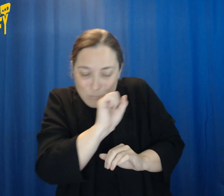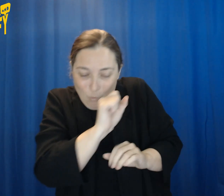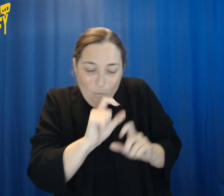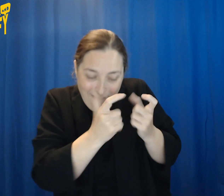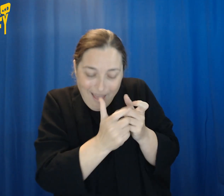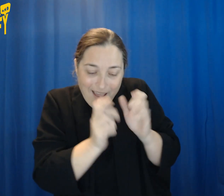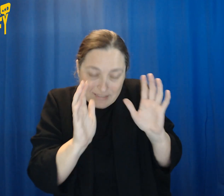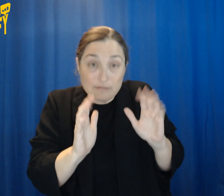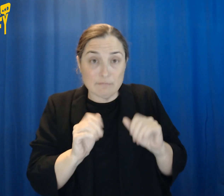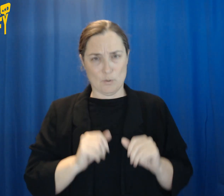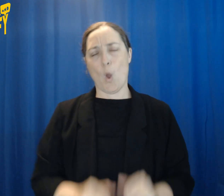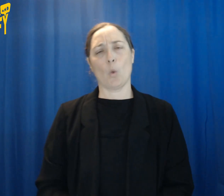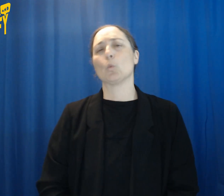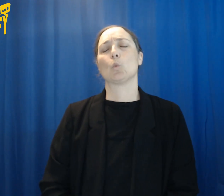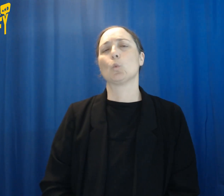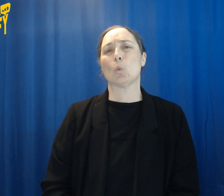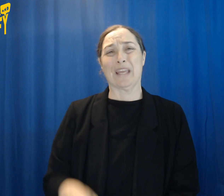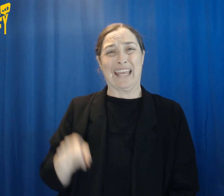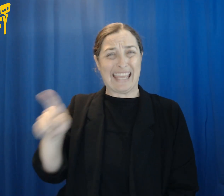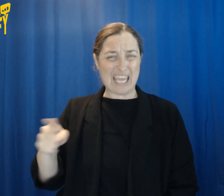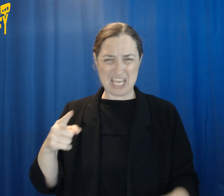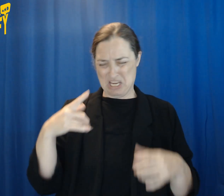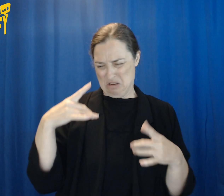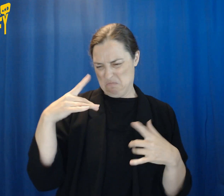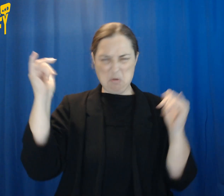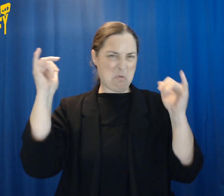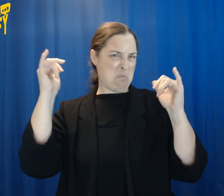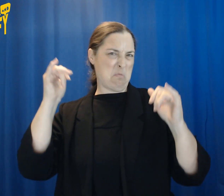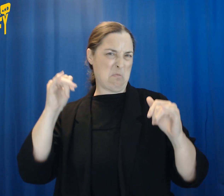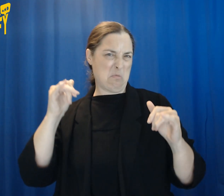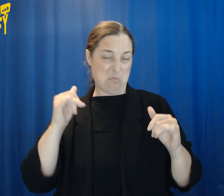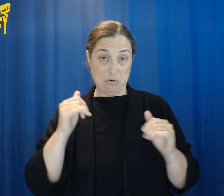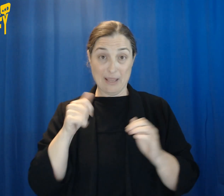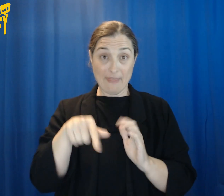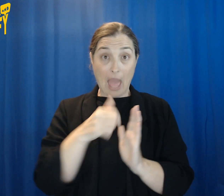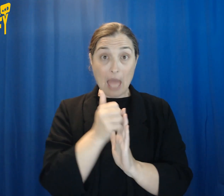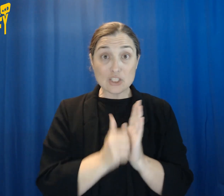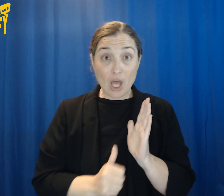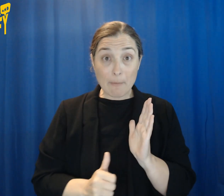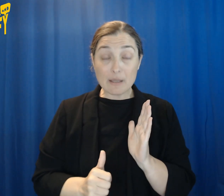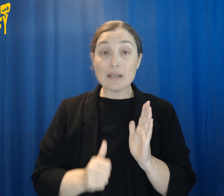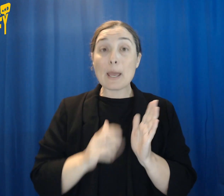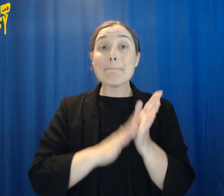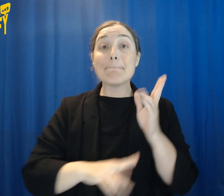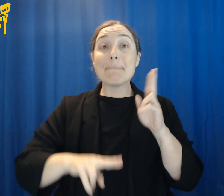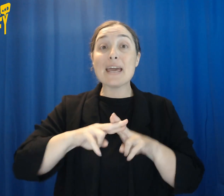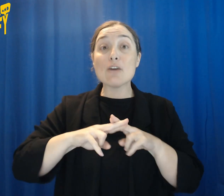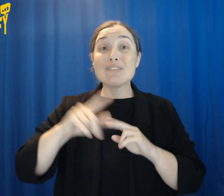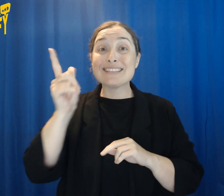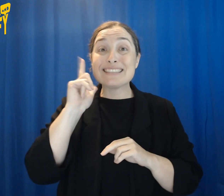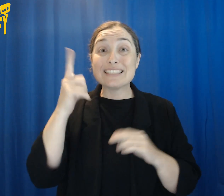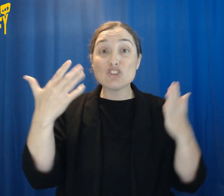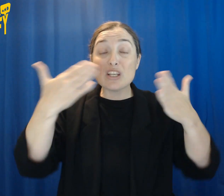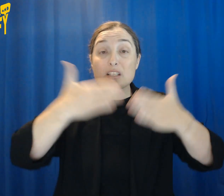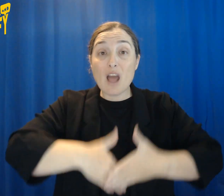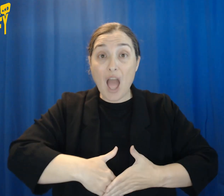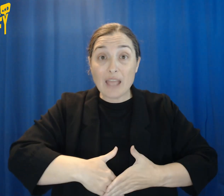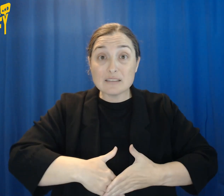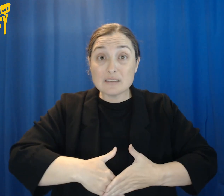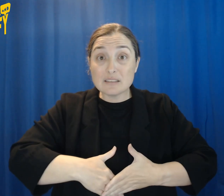fine. No, he got pissed off, took the assignment, and then on my parent-teacher night, went and talked to